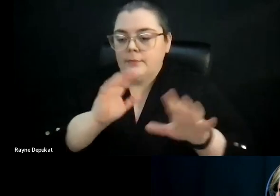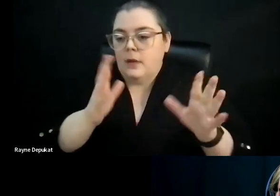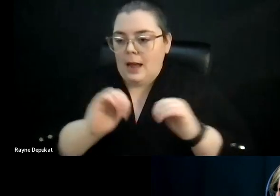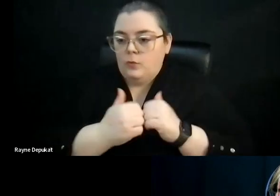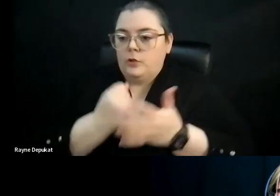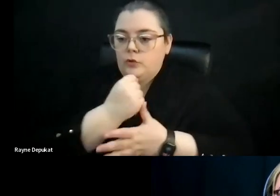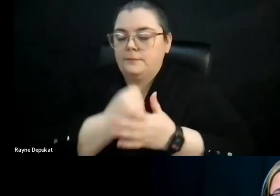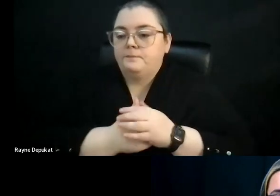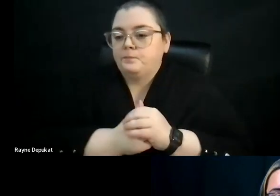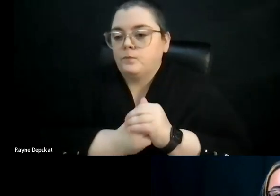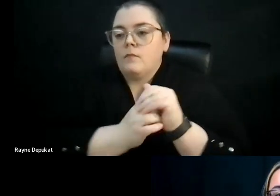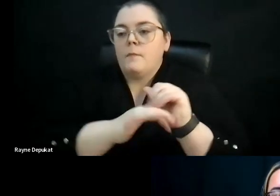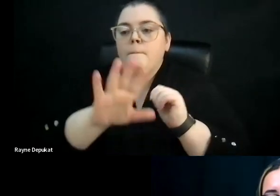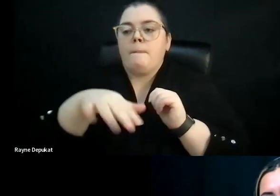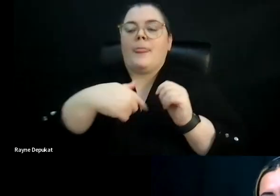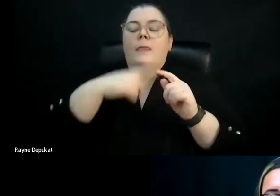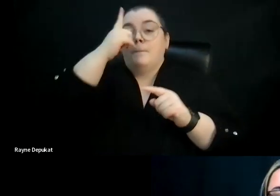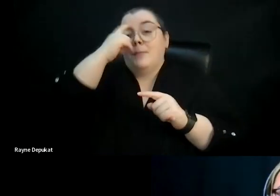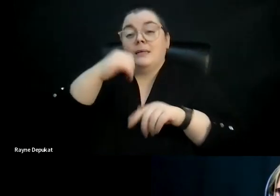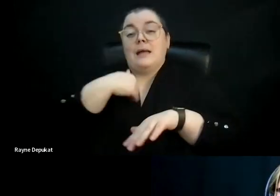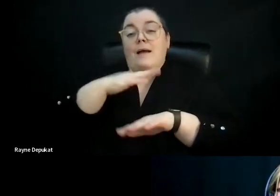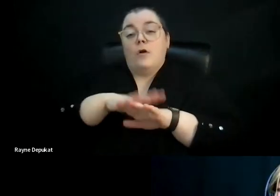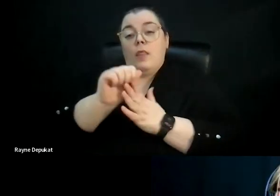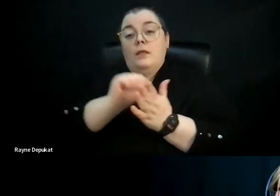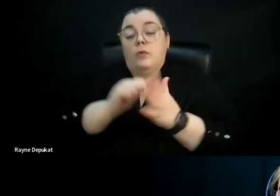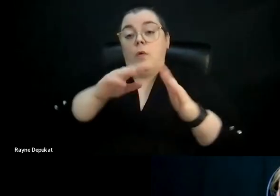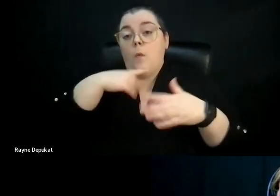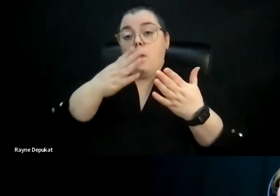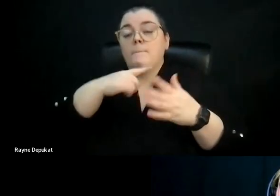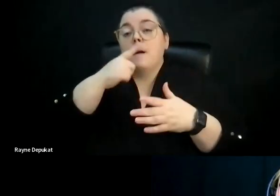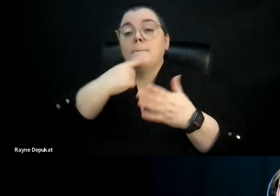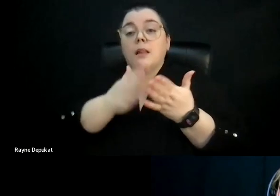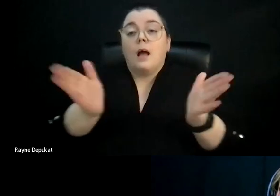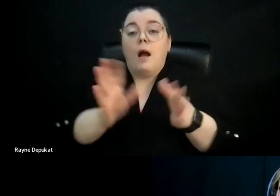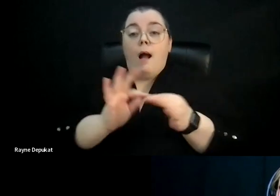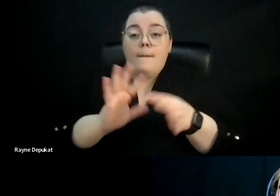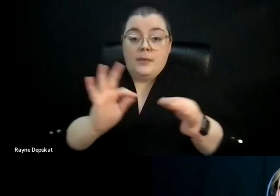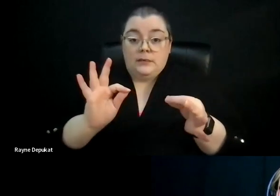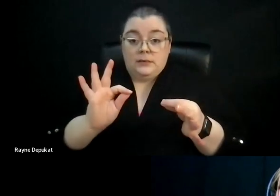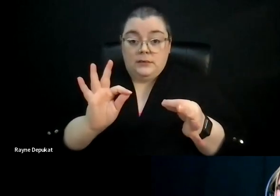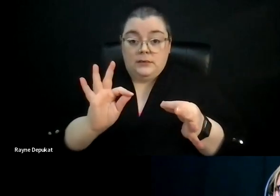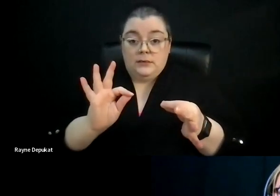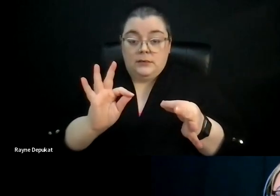I'm just thinking, looking at the time, how to prioritize the remaining time. On the agenda, we have public